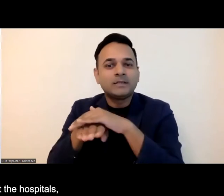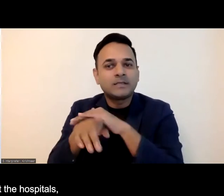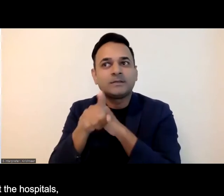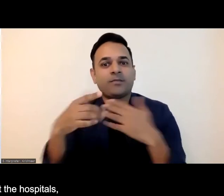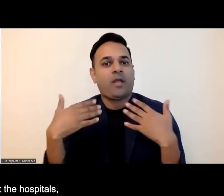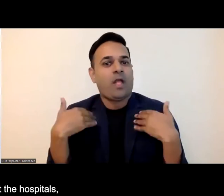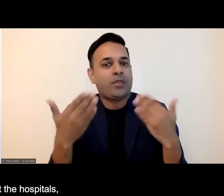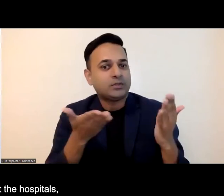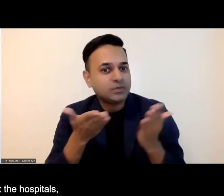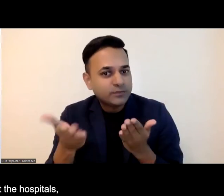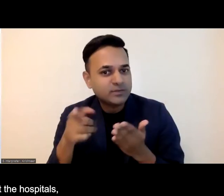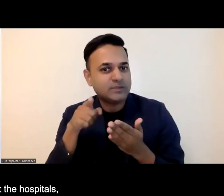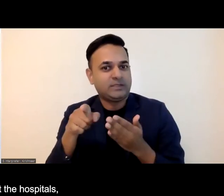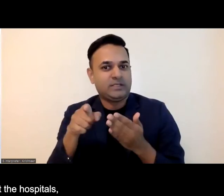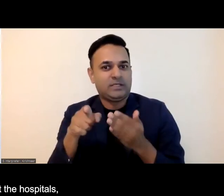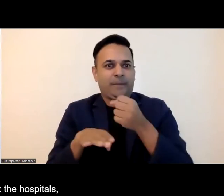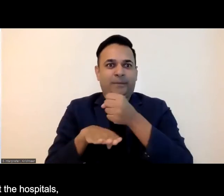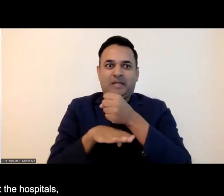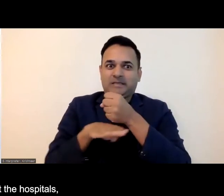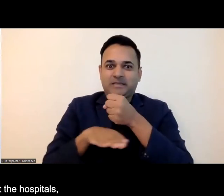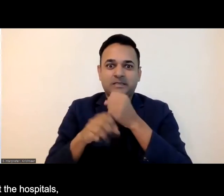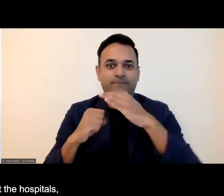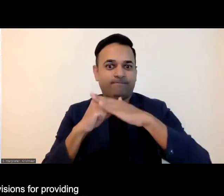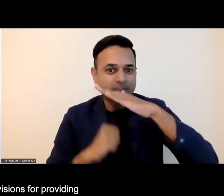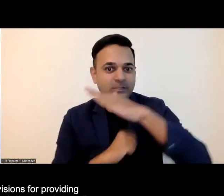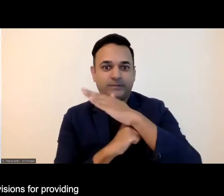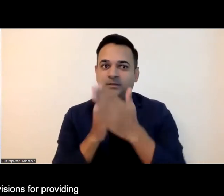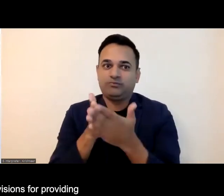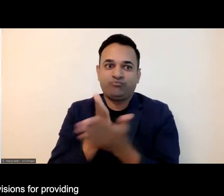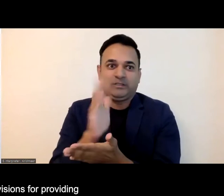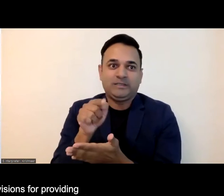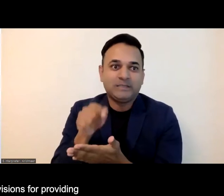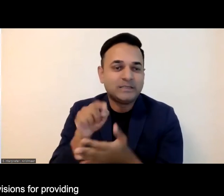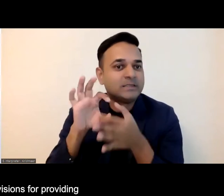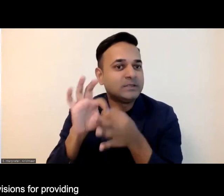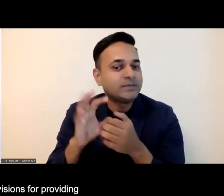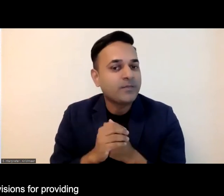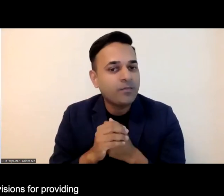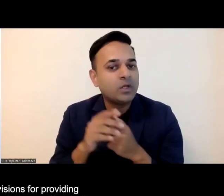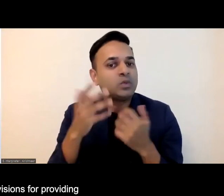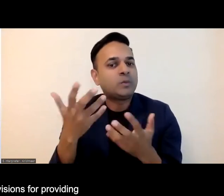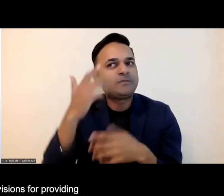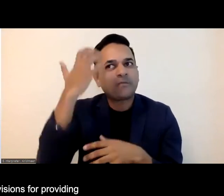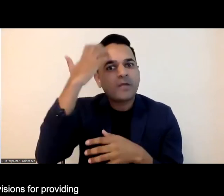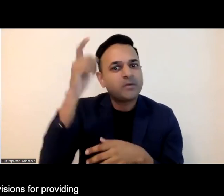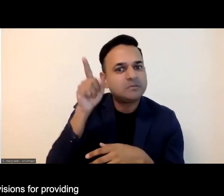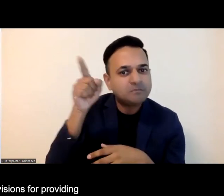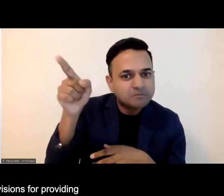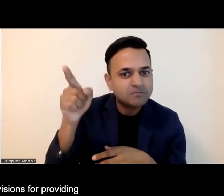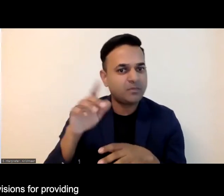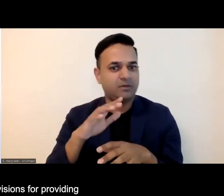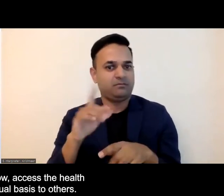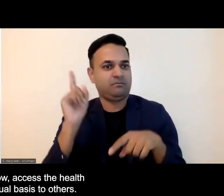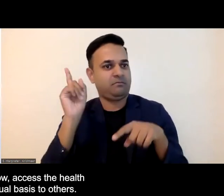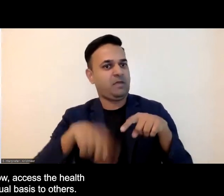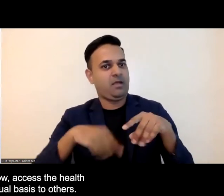interpreters at the hospitals, they must have, there must be provisions of providing reasonable accommodations so